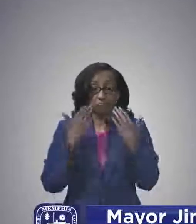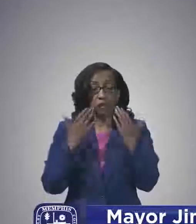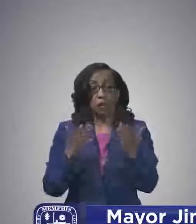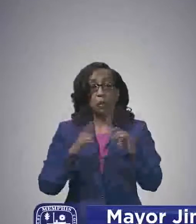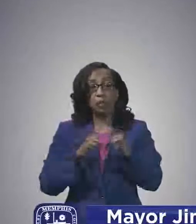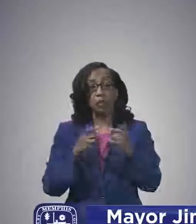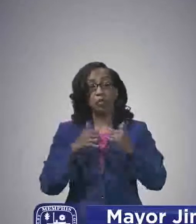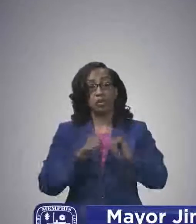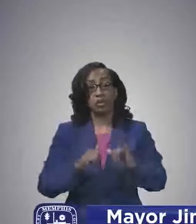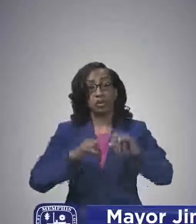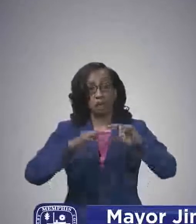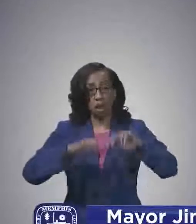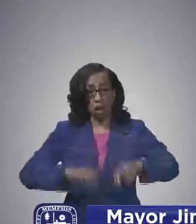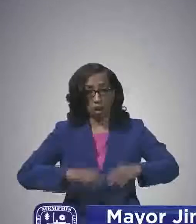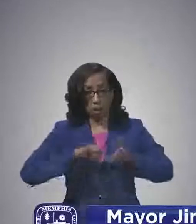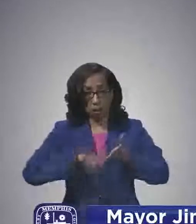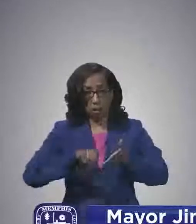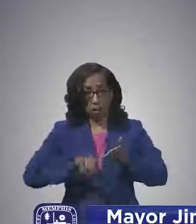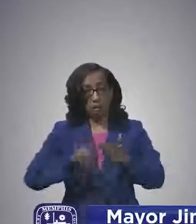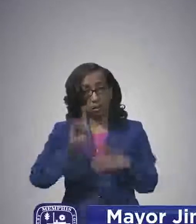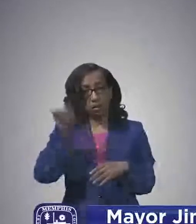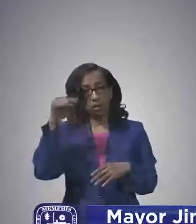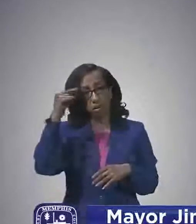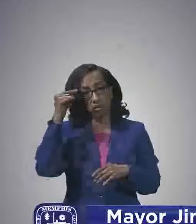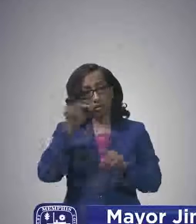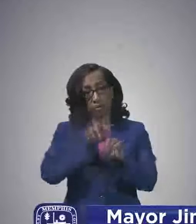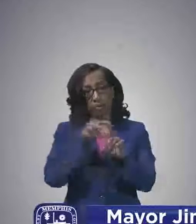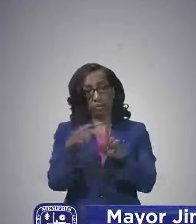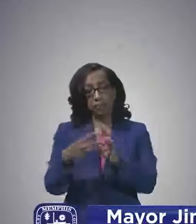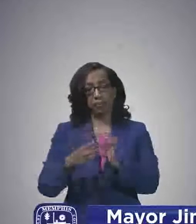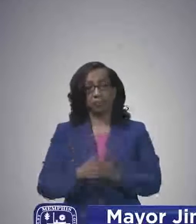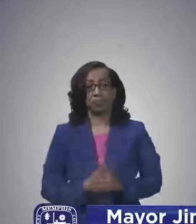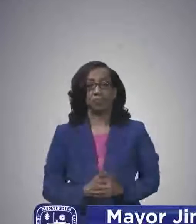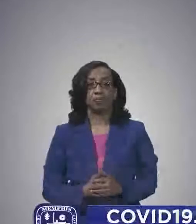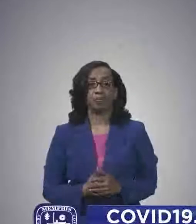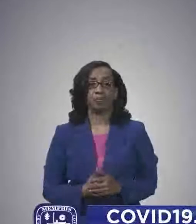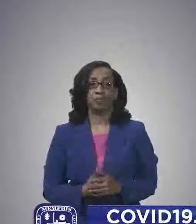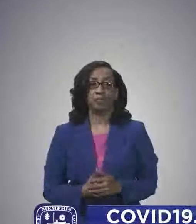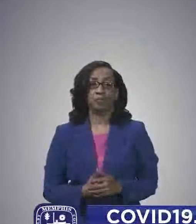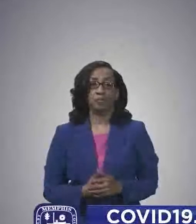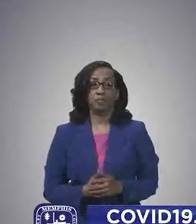it from the government perspective.